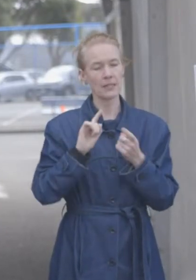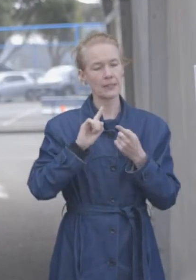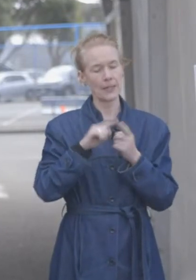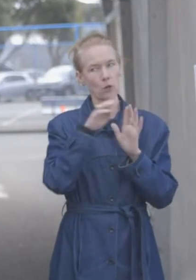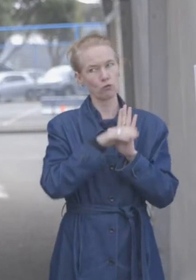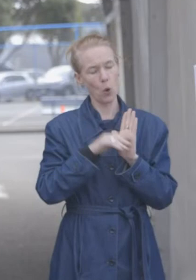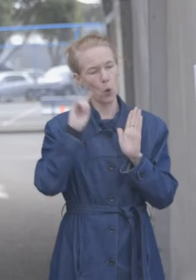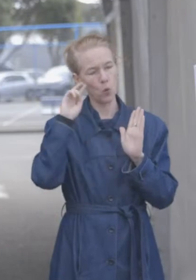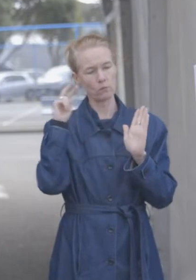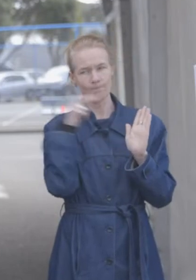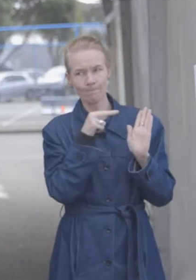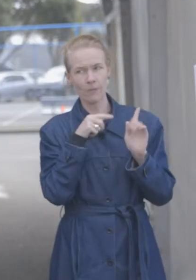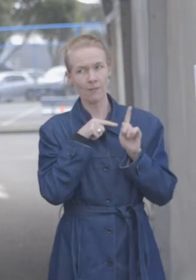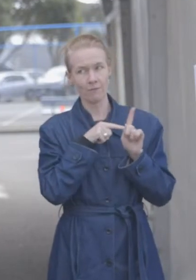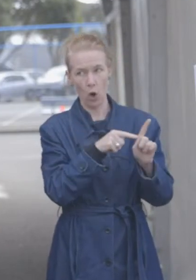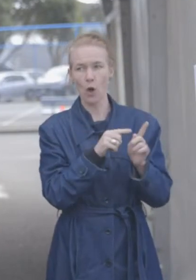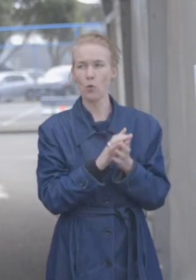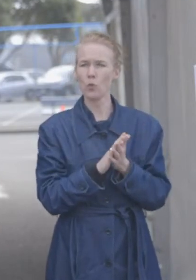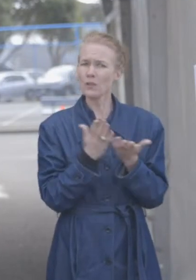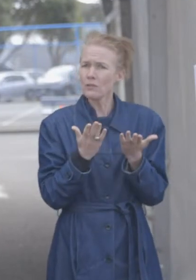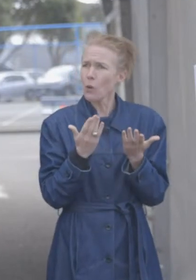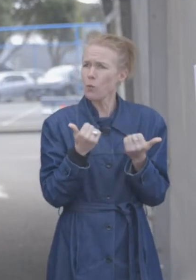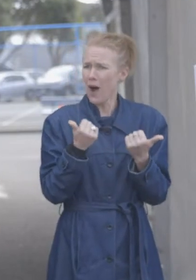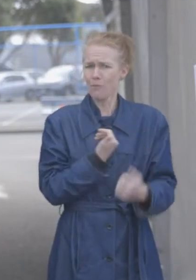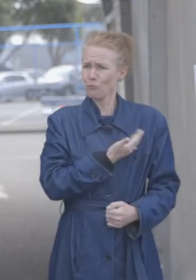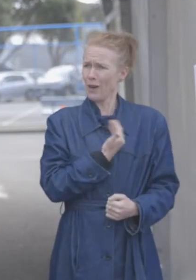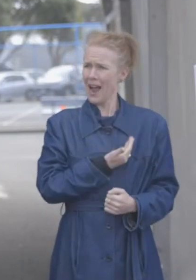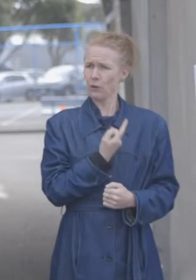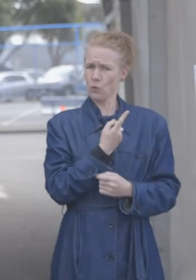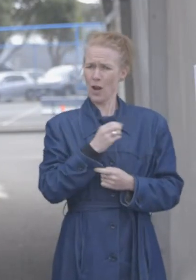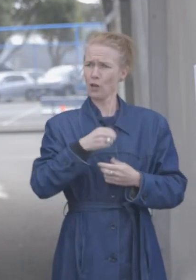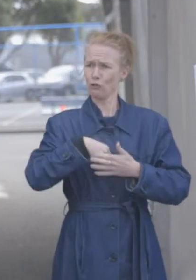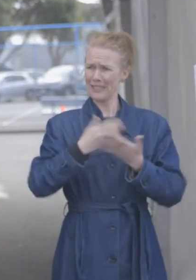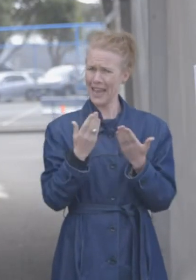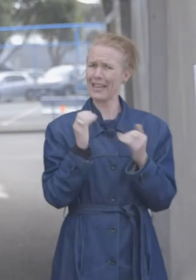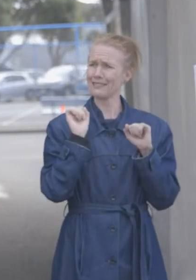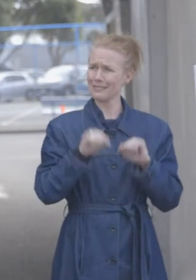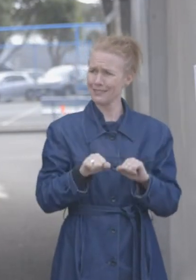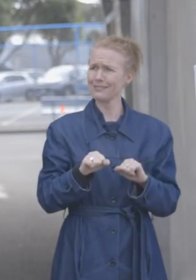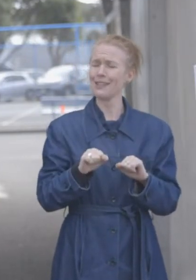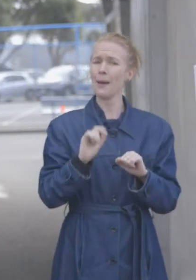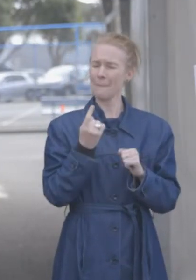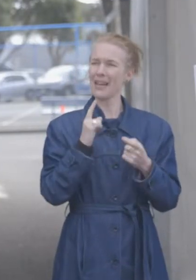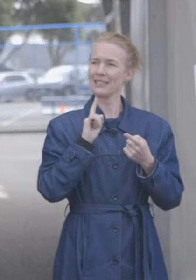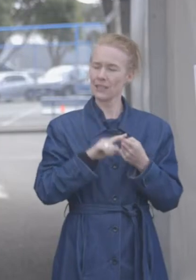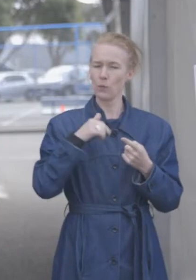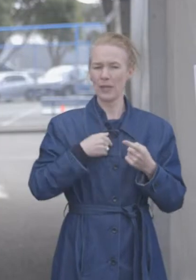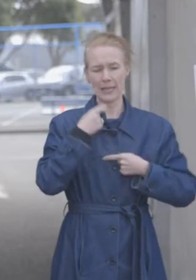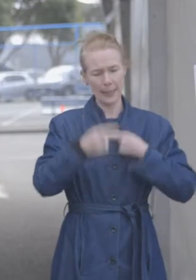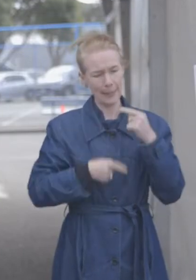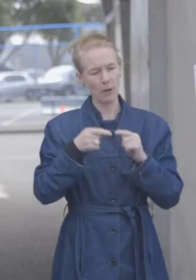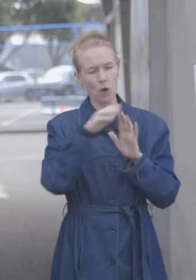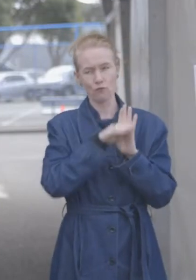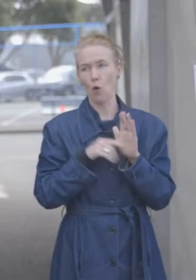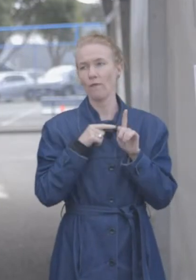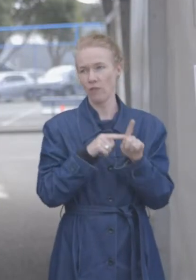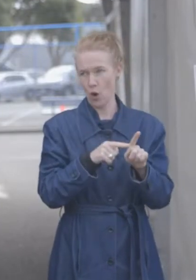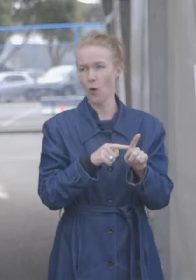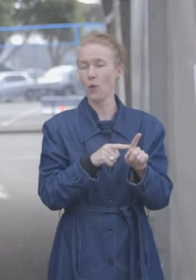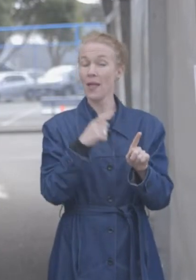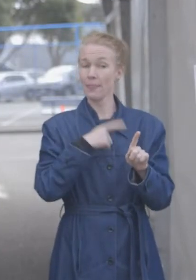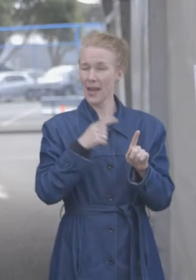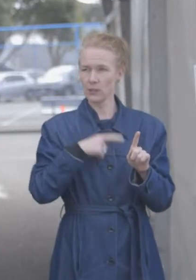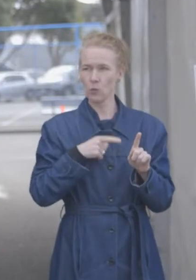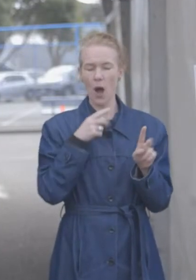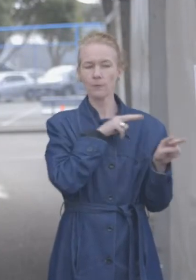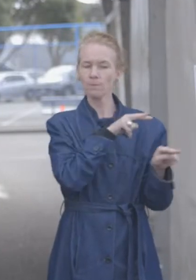So it's nice to have hit the milestone, but we want it to continue, and hence, we need to be